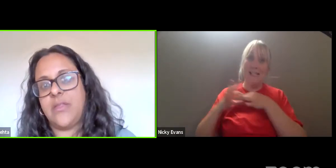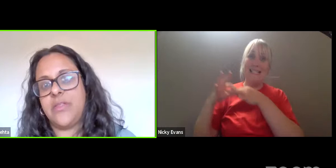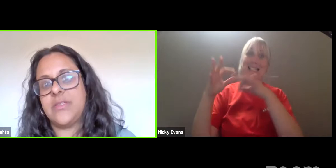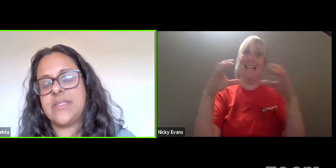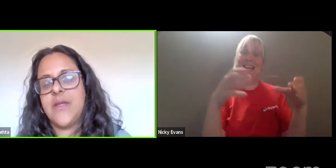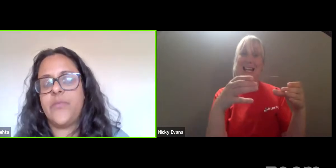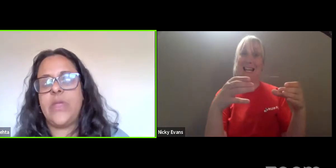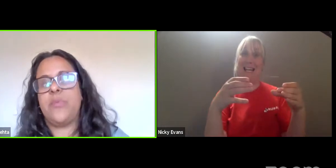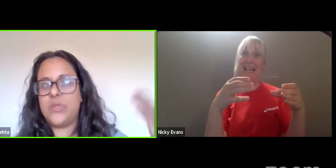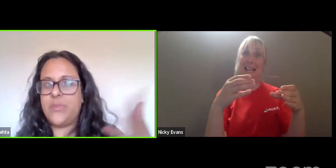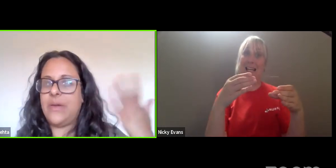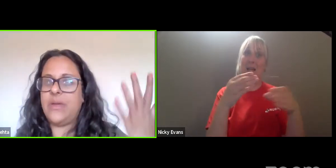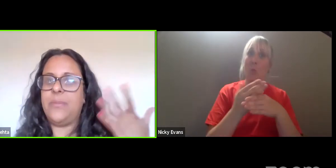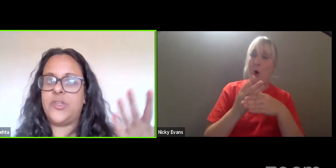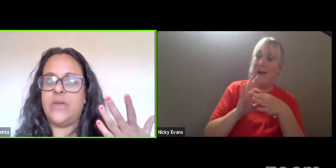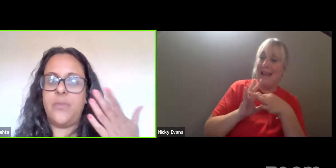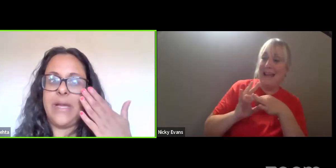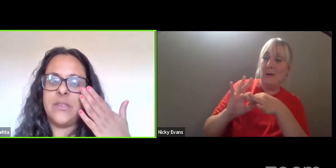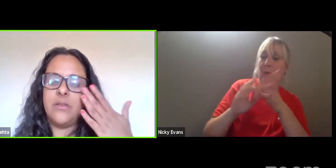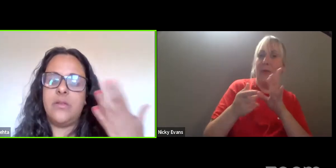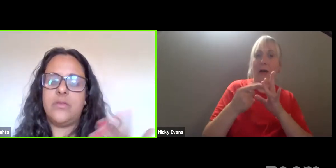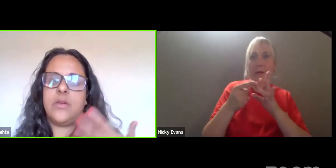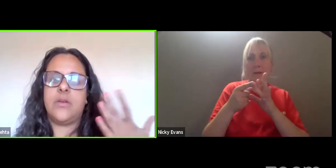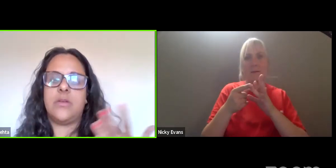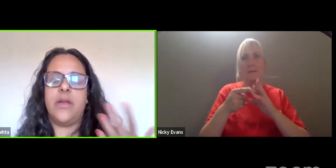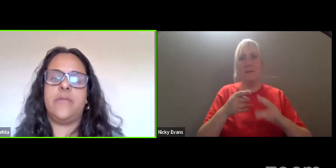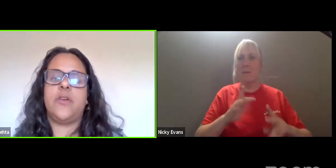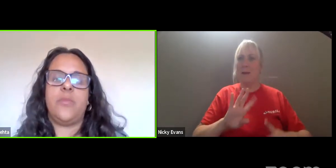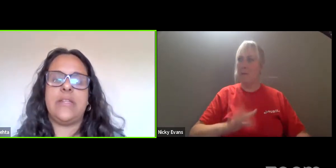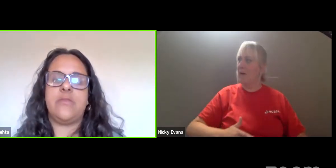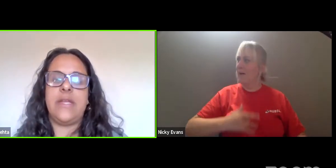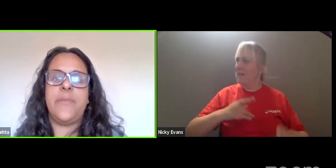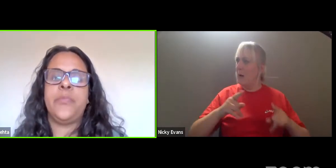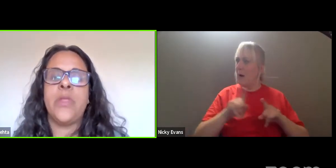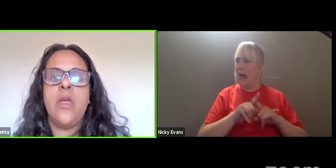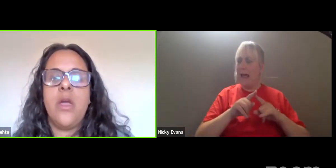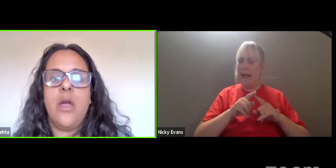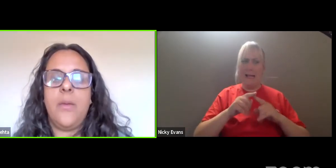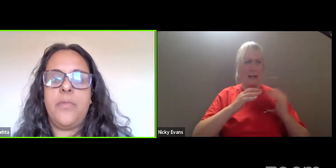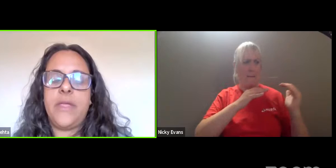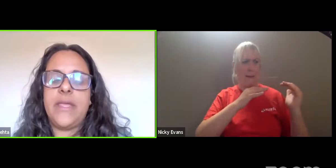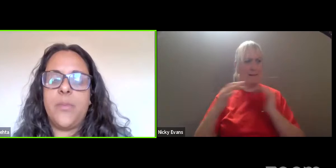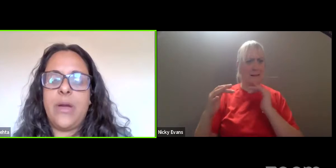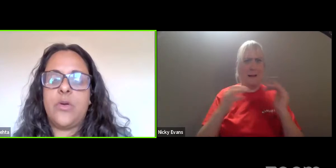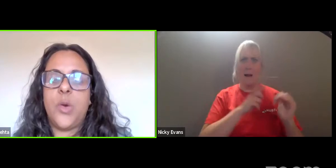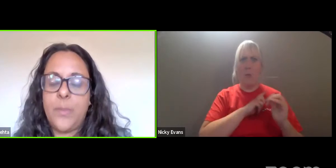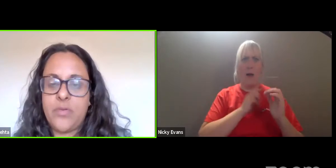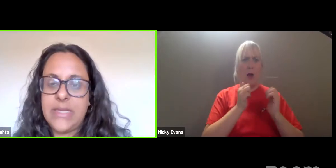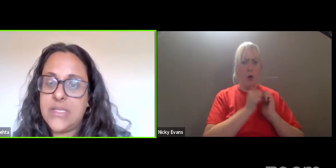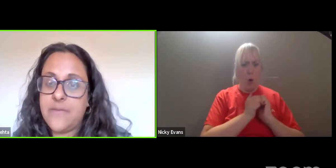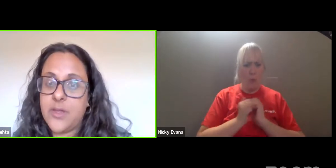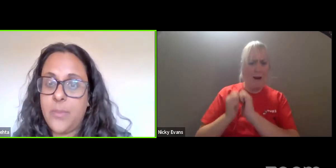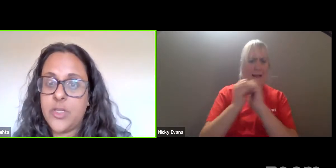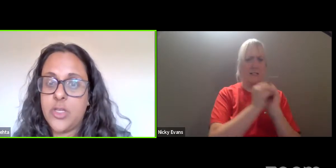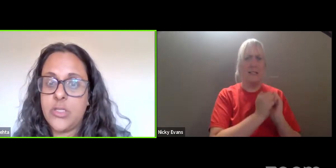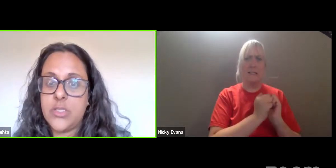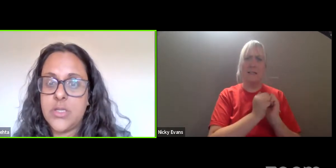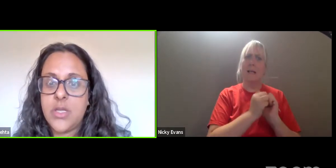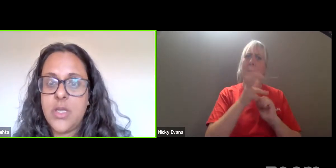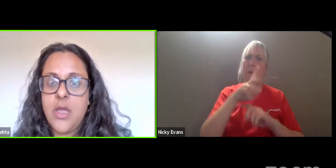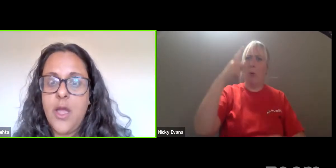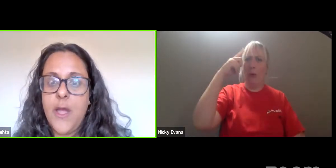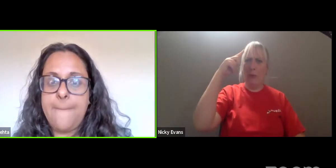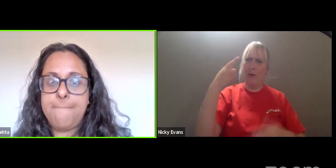side with others, it brought about imagery of a battle, the kind of camaraderie, thinking about cooperating for the common